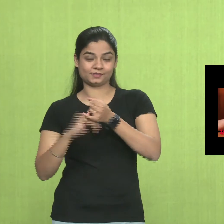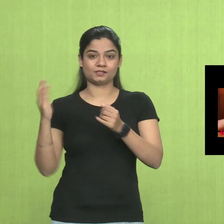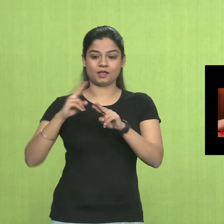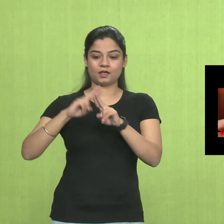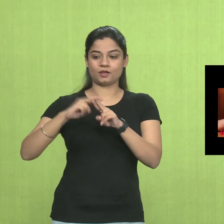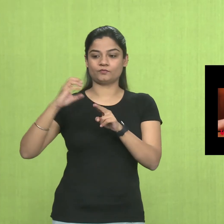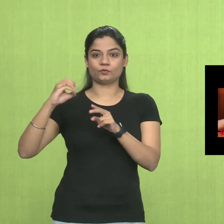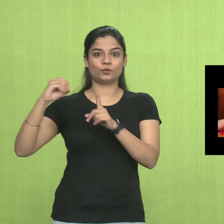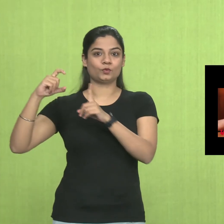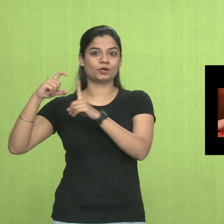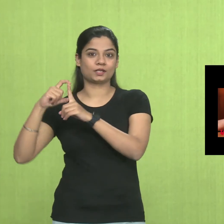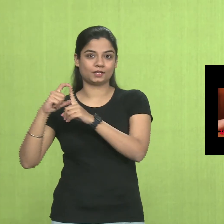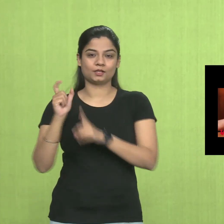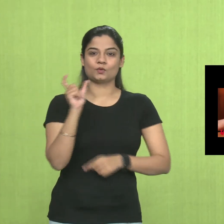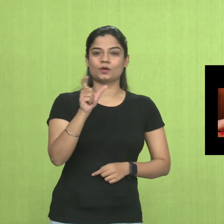don't have interest in eating that kind of food.